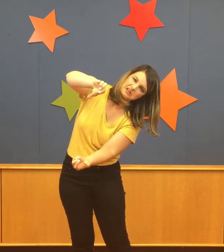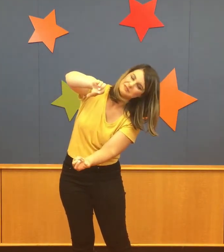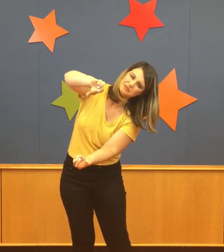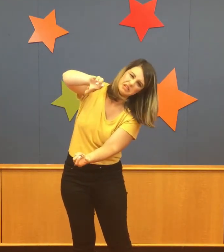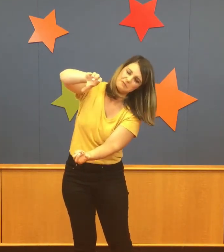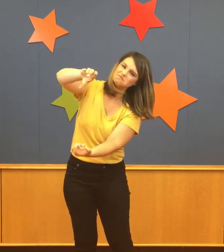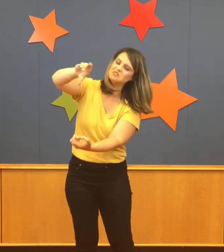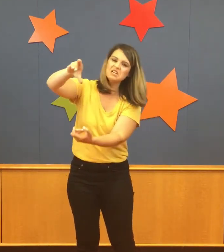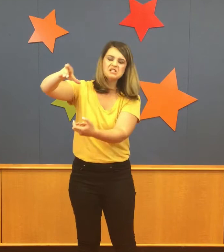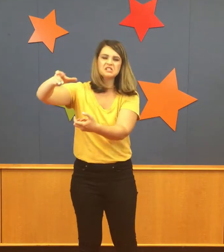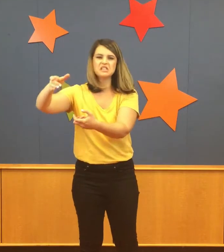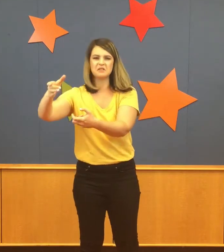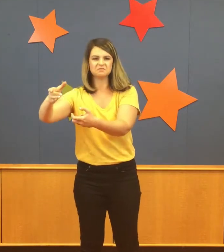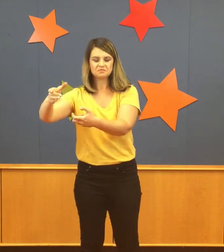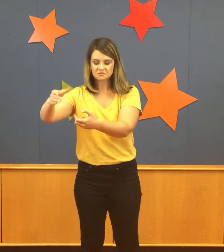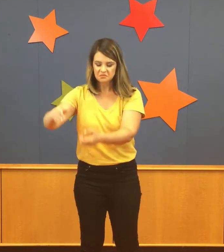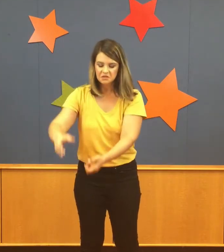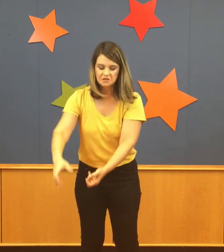Oh, no.